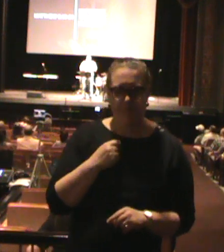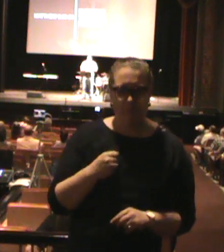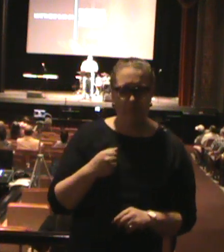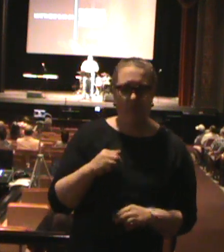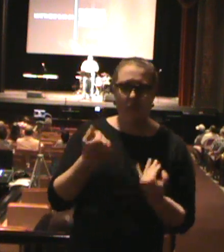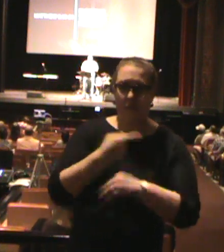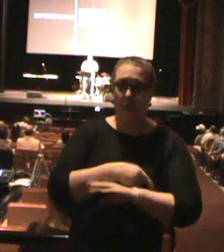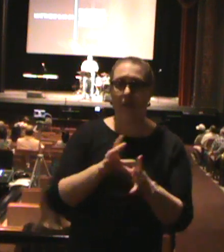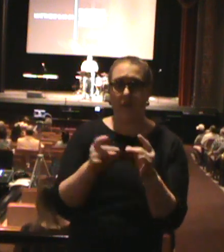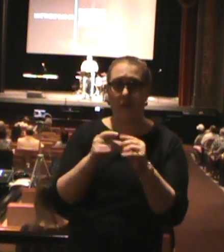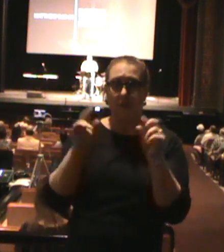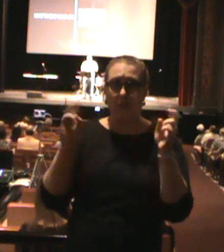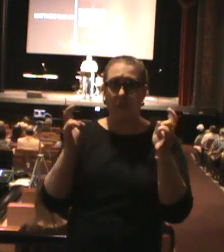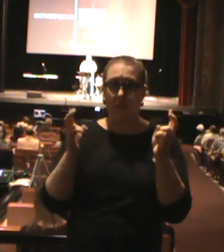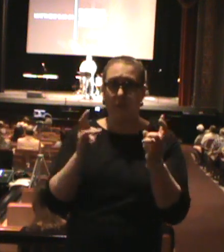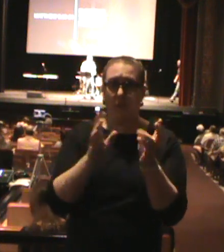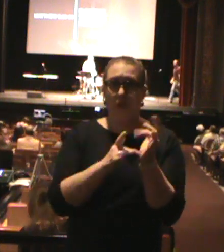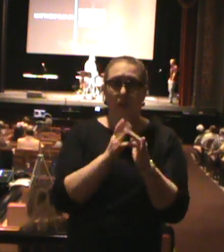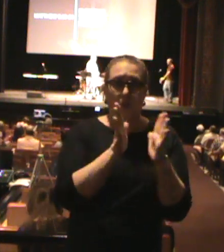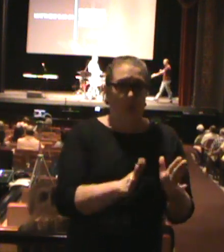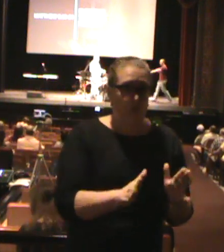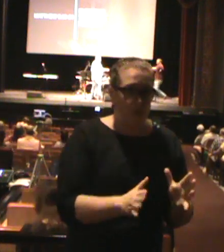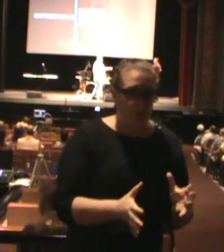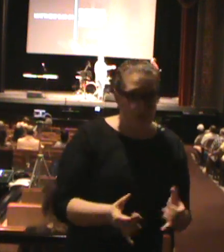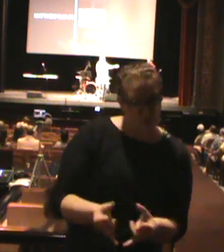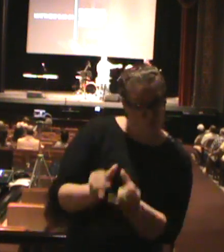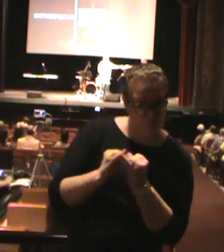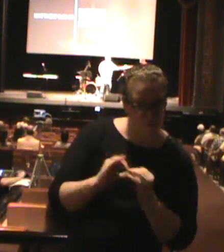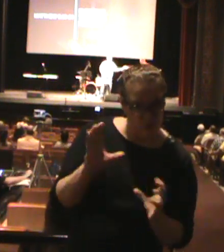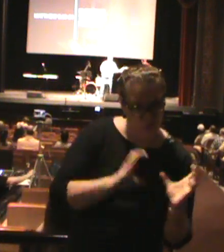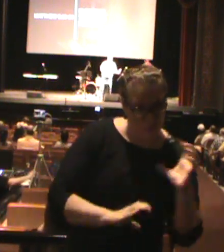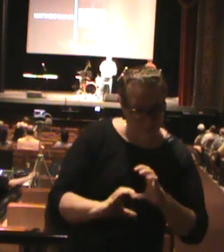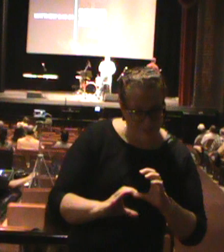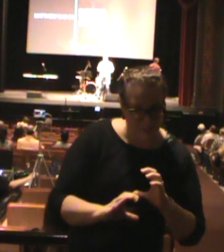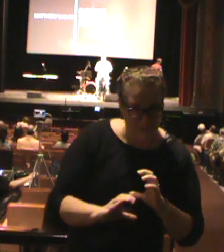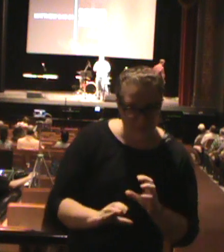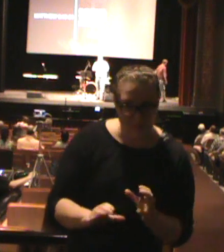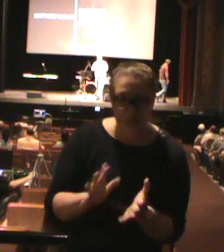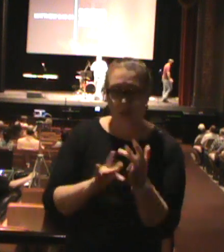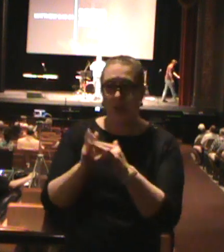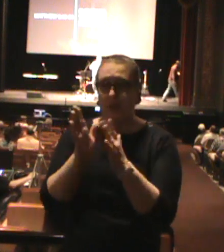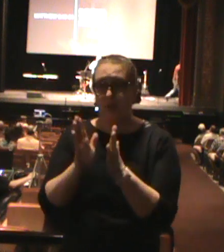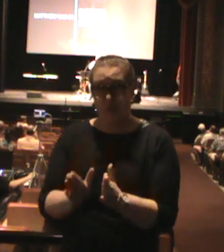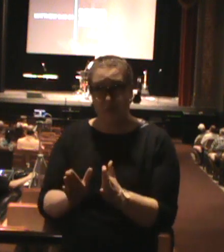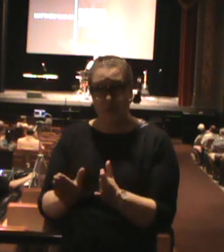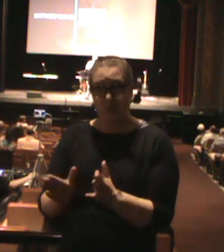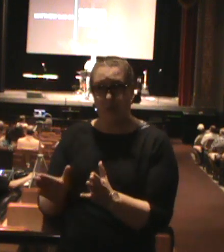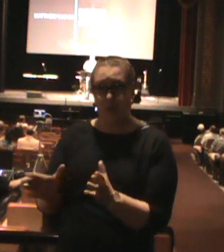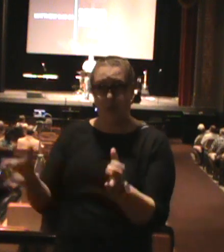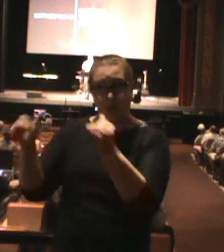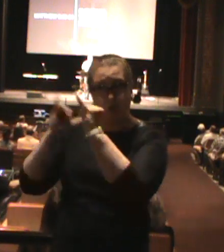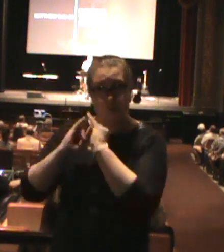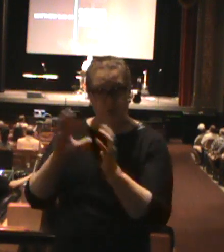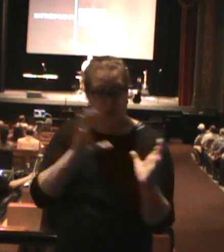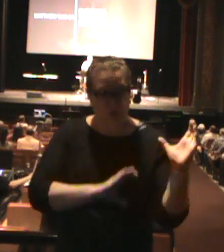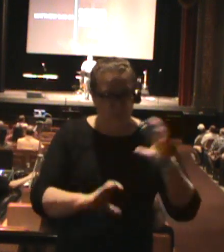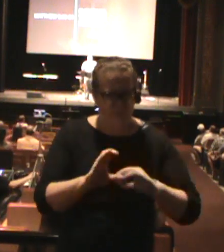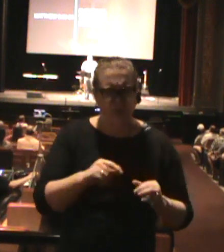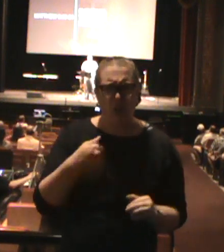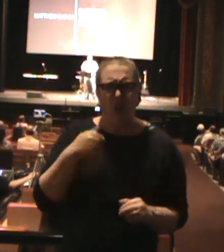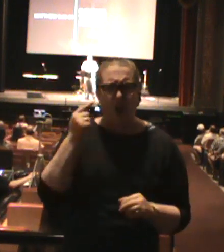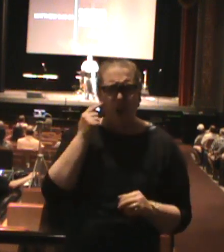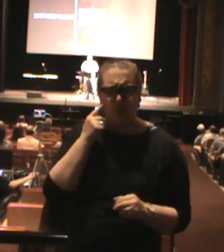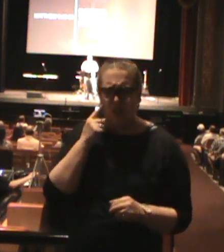message, Christian Treasure Hunting. I thought about... Thank you very much, Dennis. I thought about as an analogy to use one of those